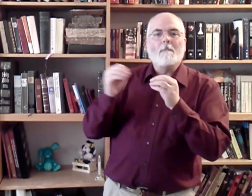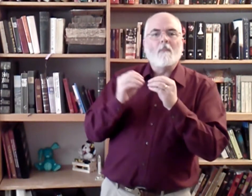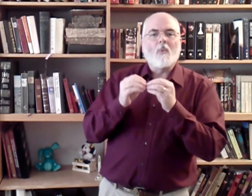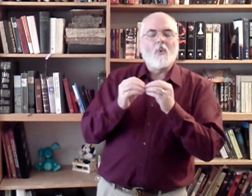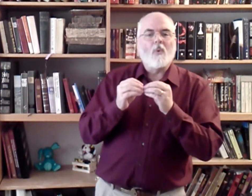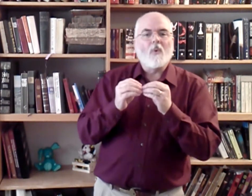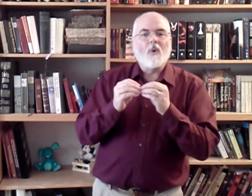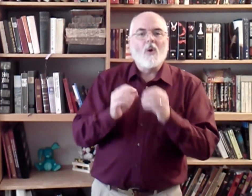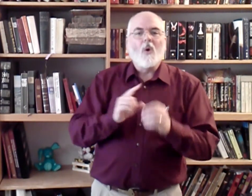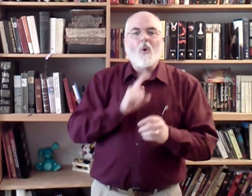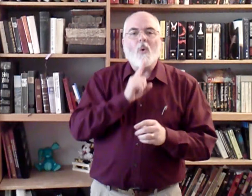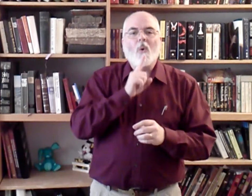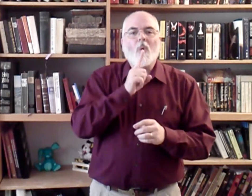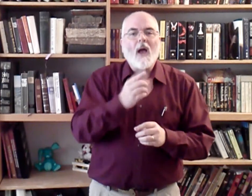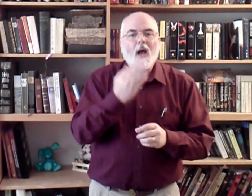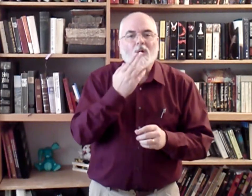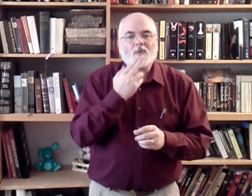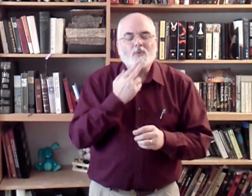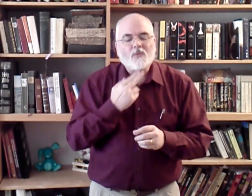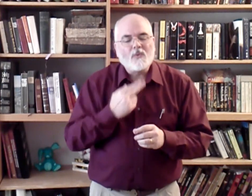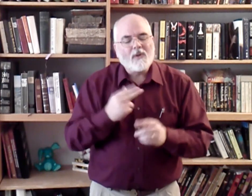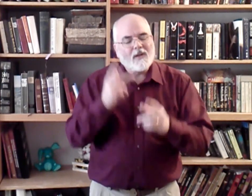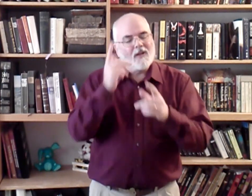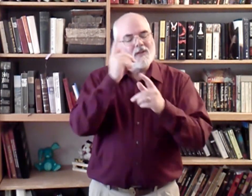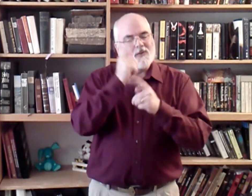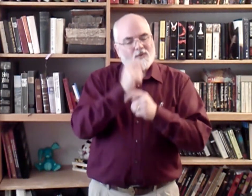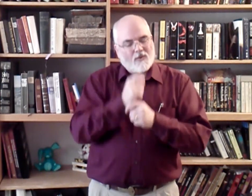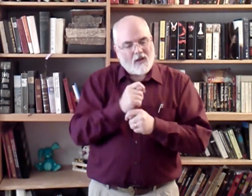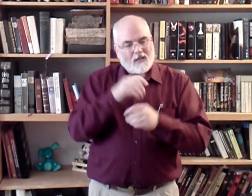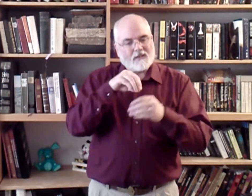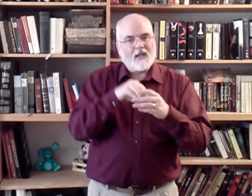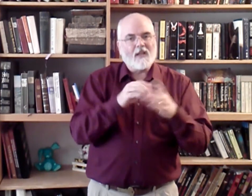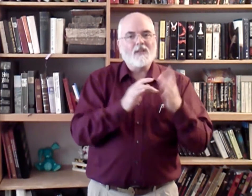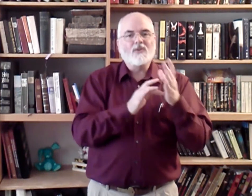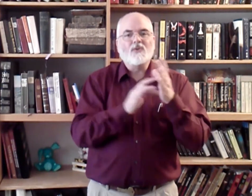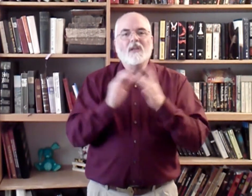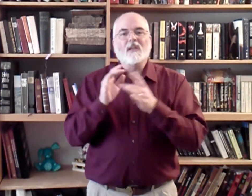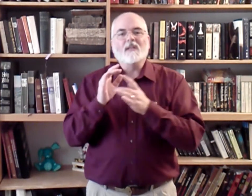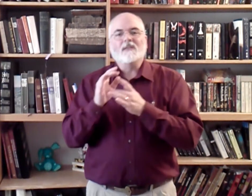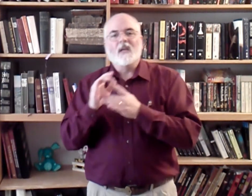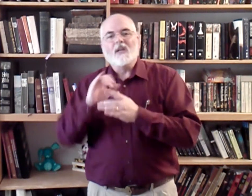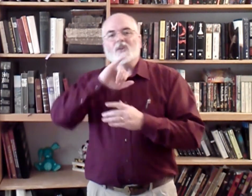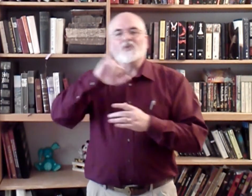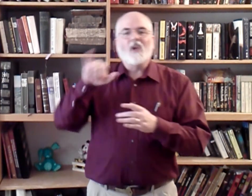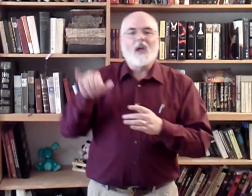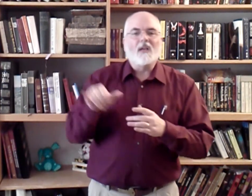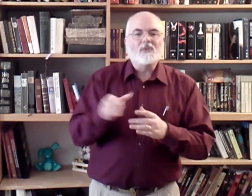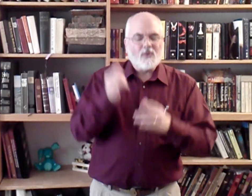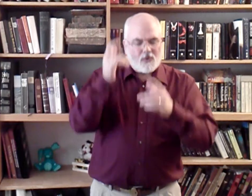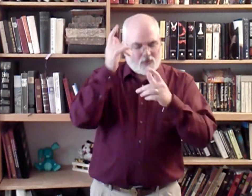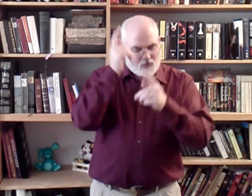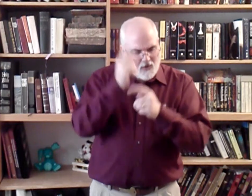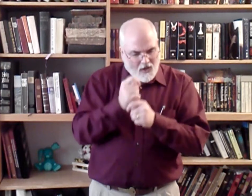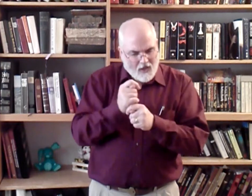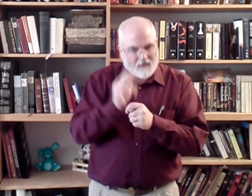more! Oh, how sweet to trust in Jesus, just to trust